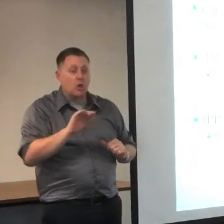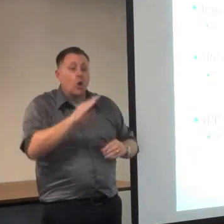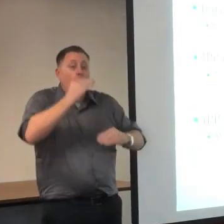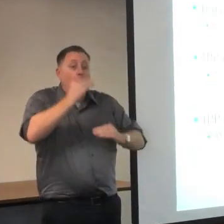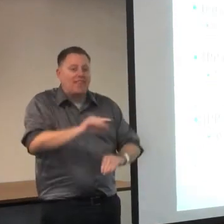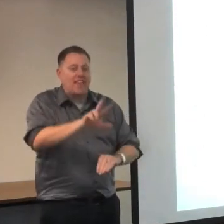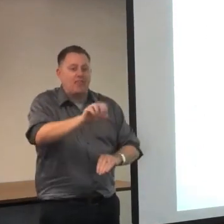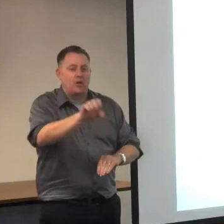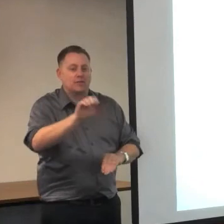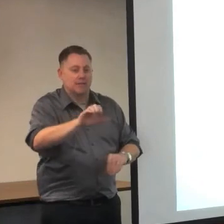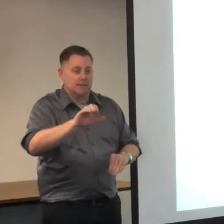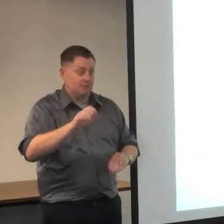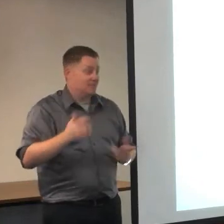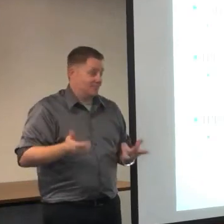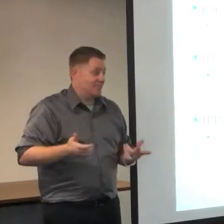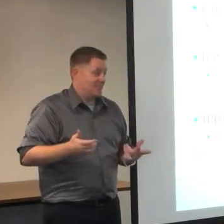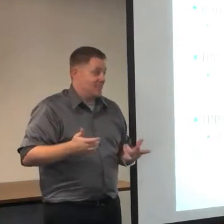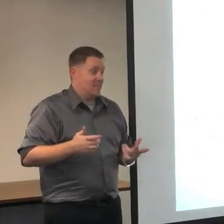that